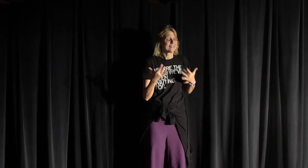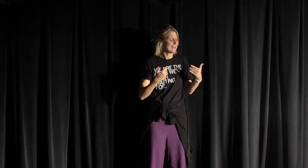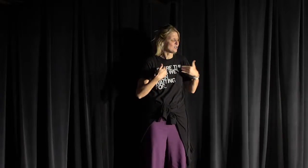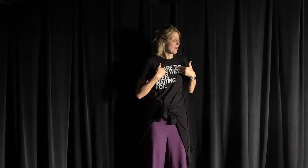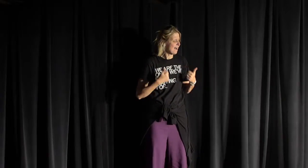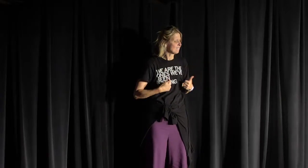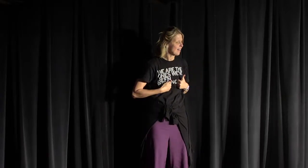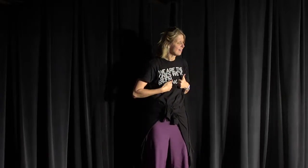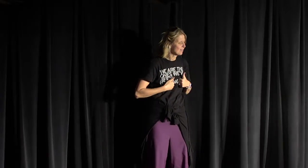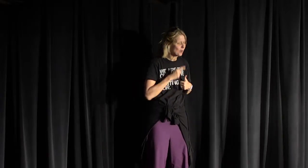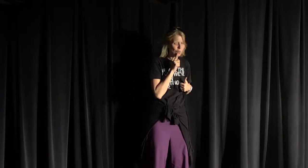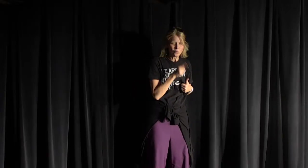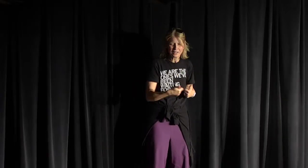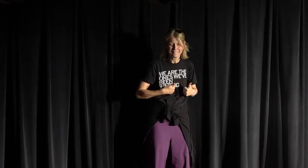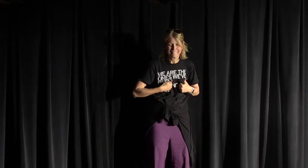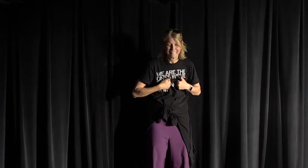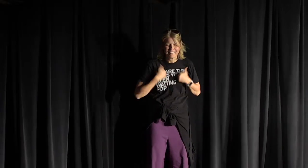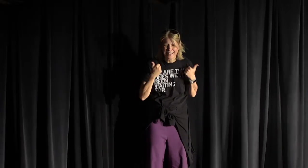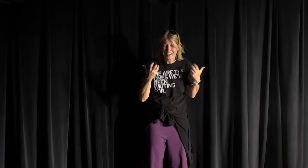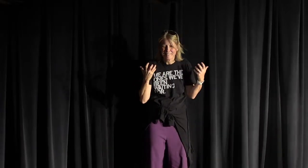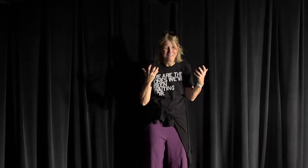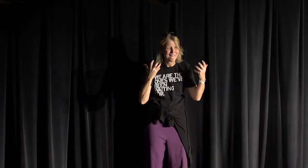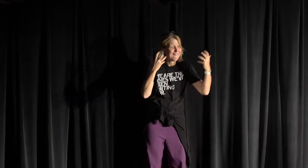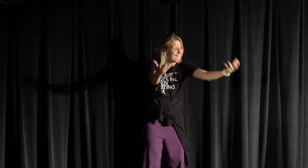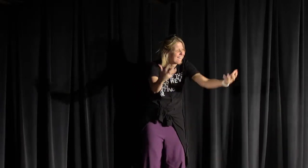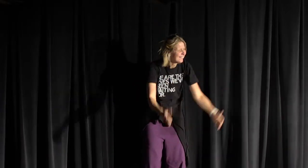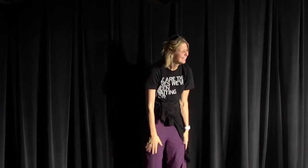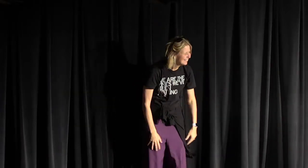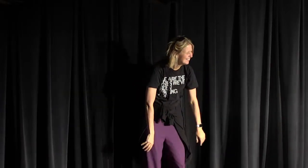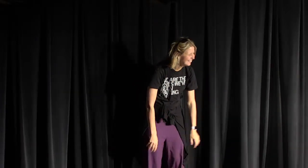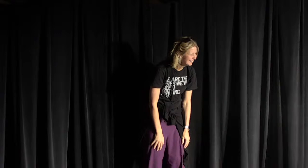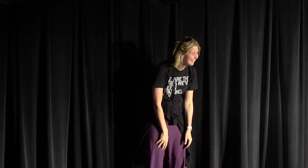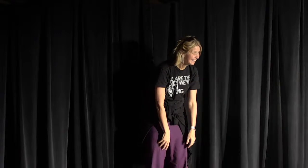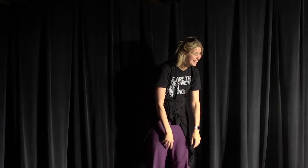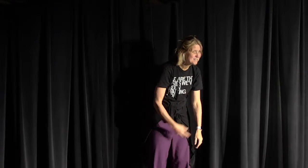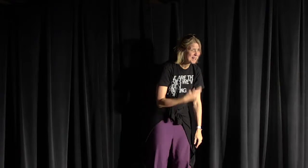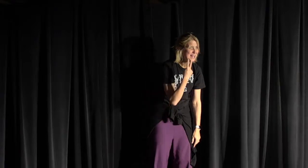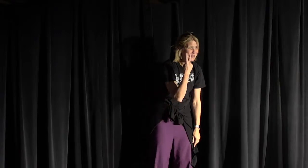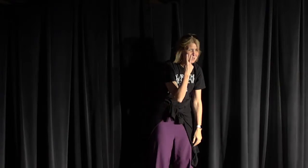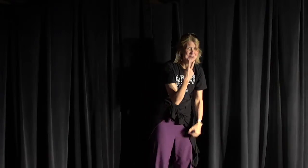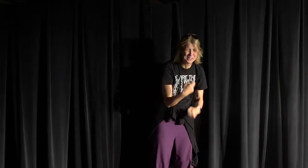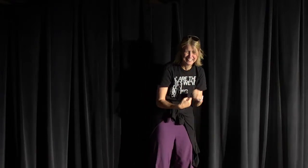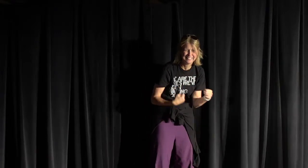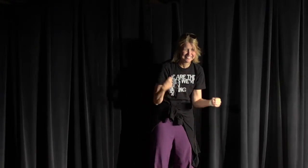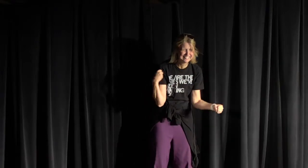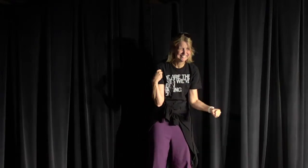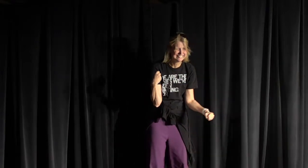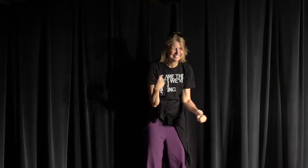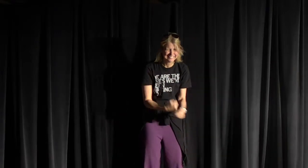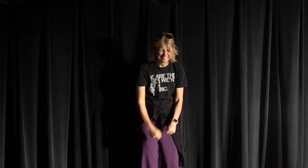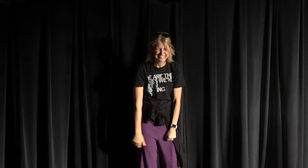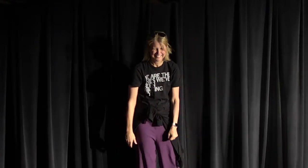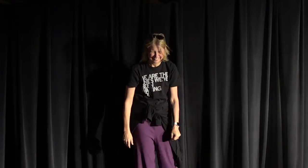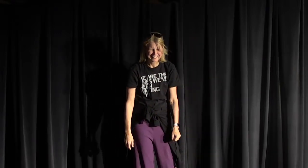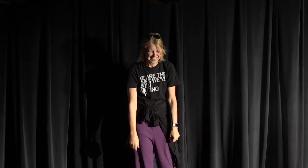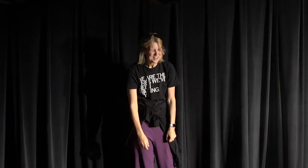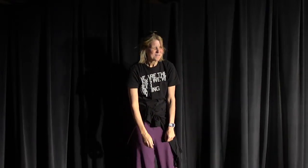They are so excited to have a real live audience. Yeah, what has it been? 2 years?